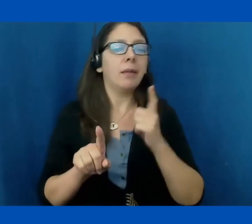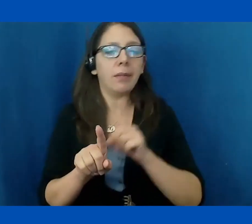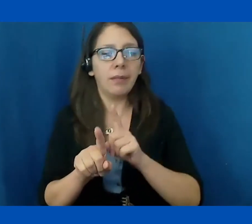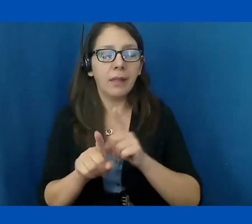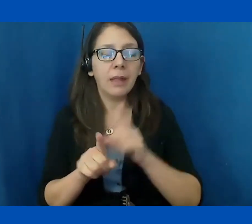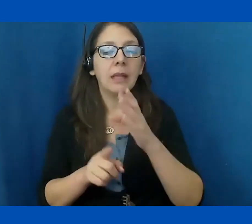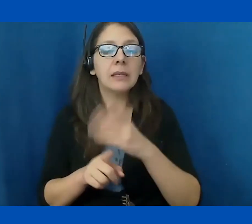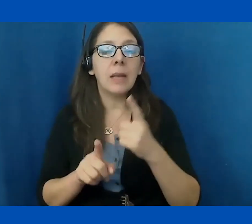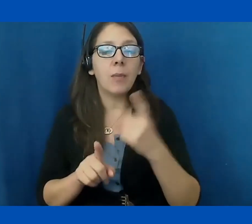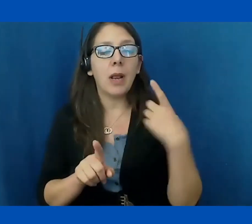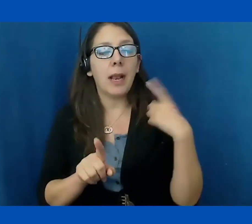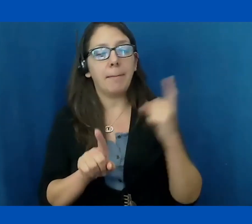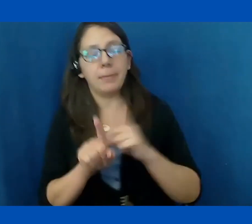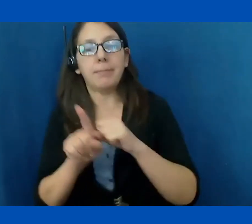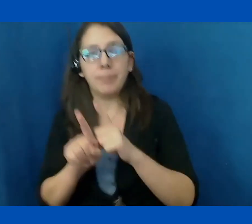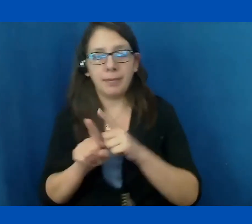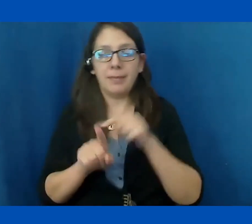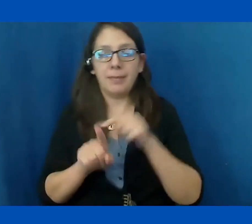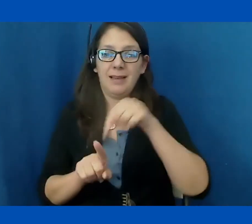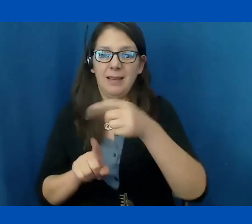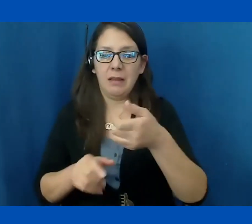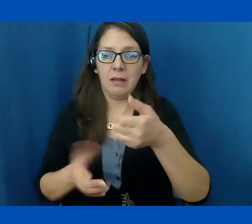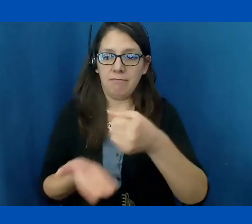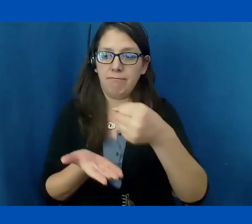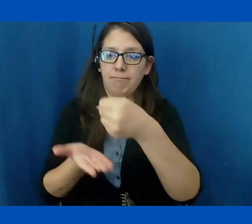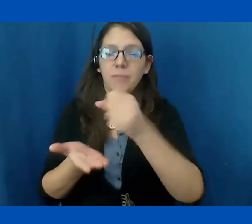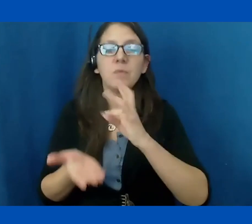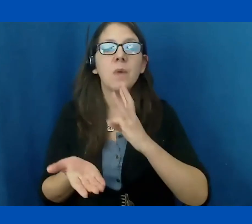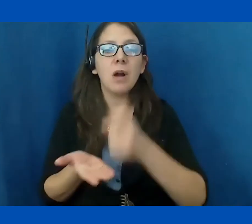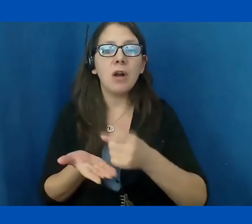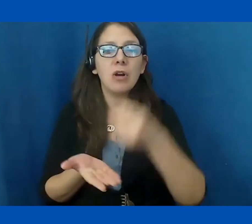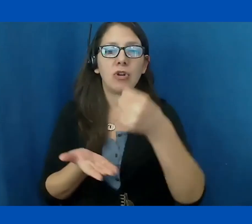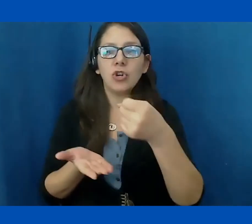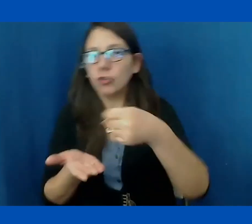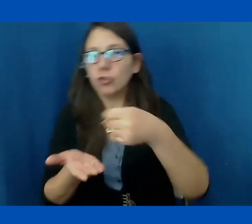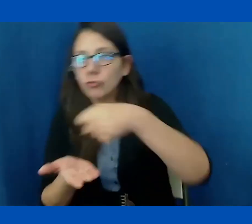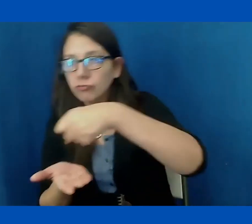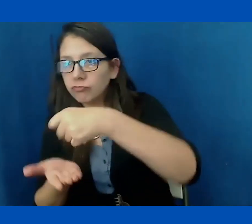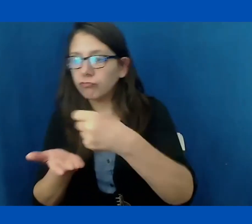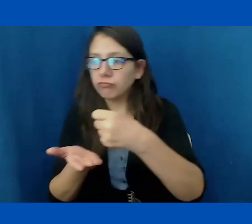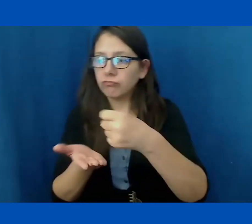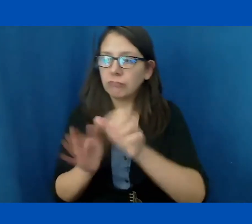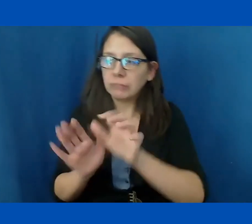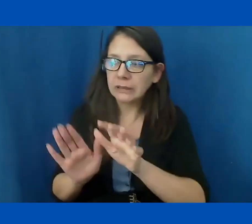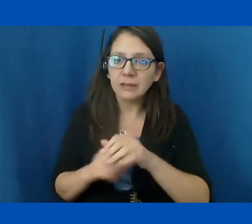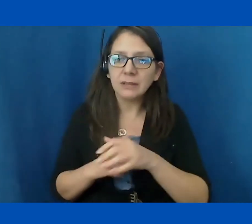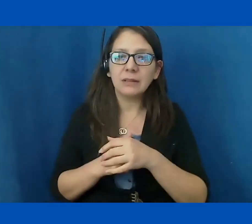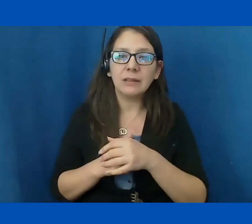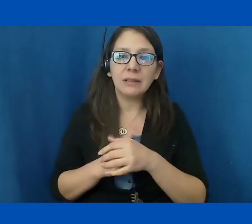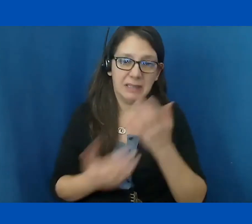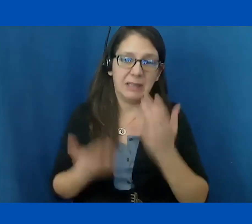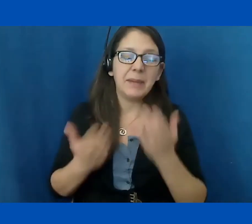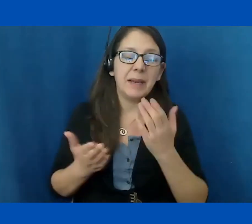who is a server who's pouring water or carrying something out to a table, I may ask for, hey,